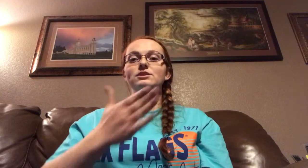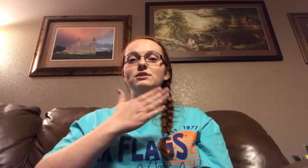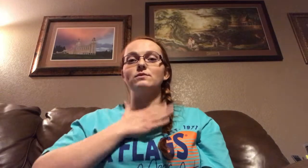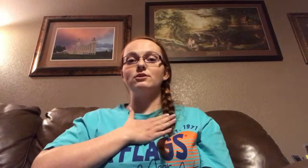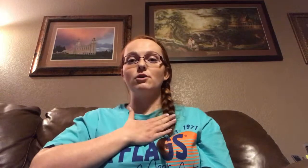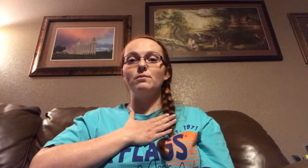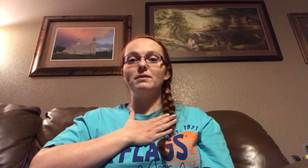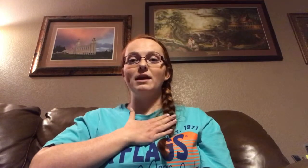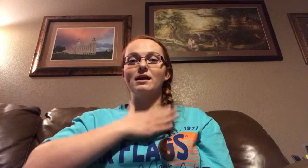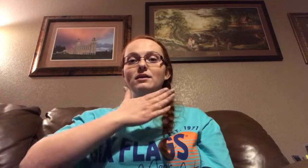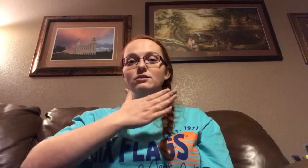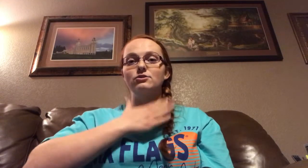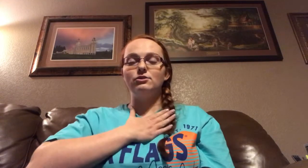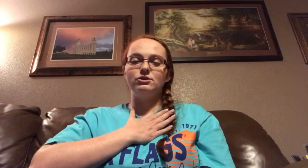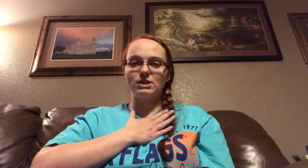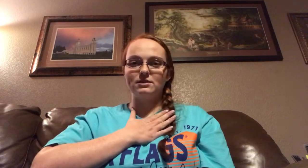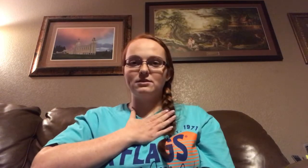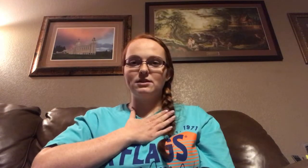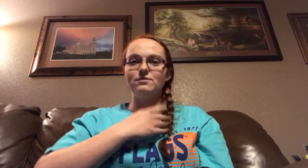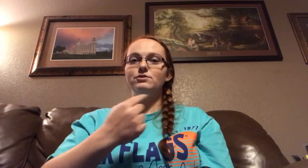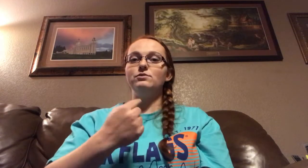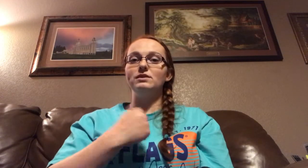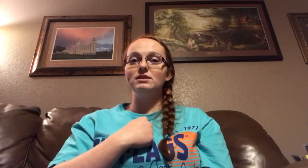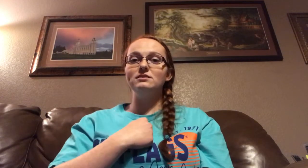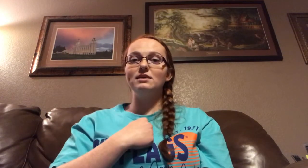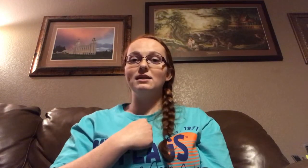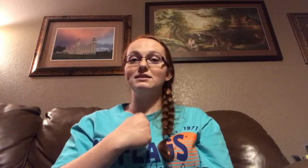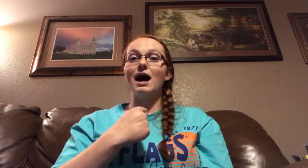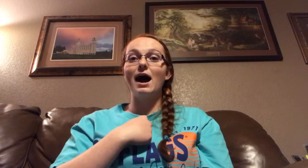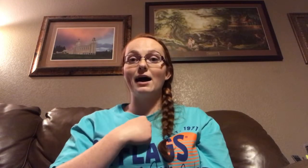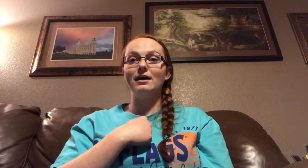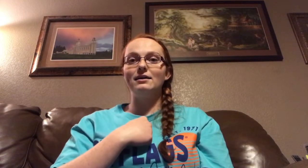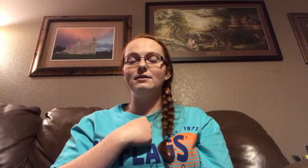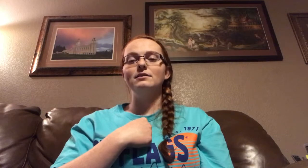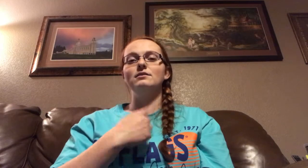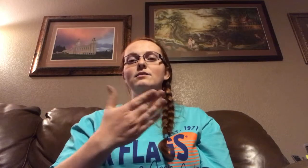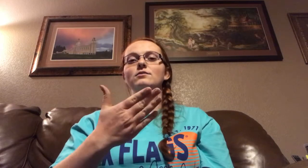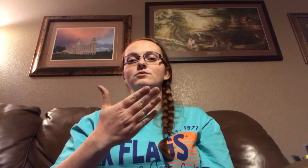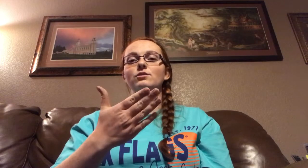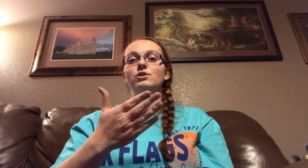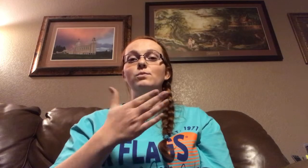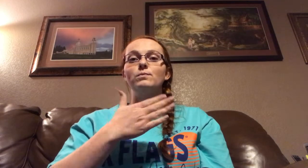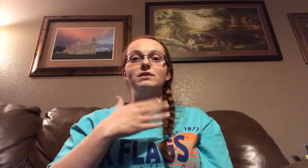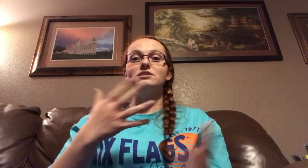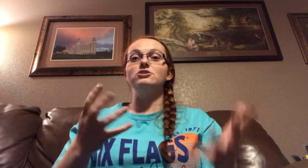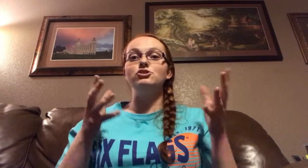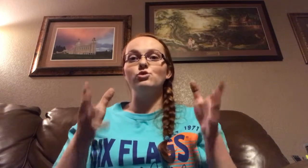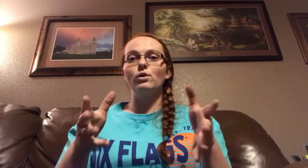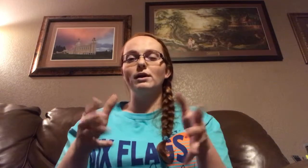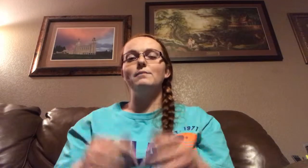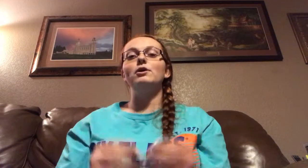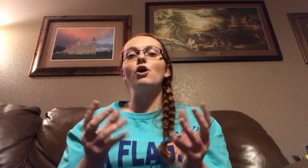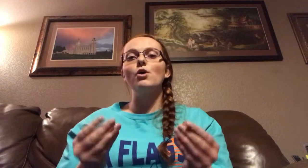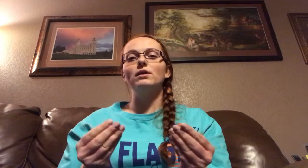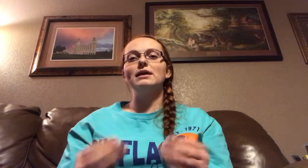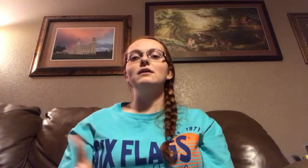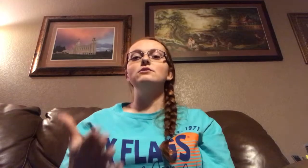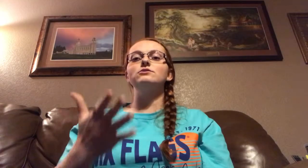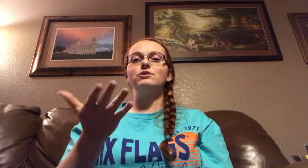is with an open hand to your chest. If you do this, that is I. But this is your name. You're owning it. So your